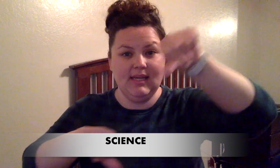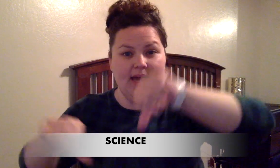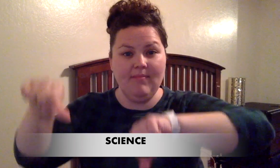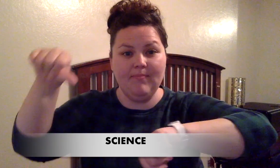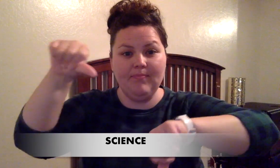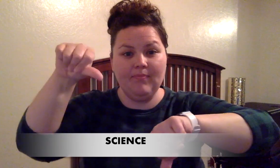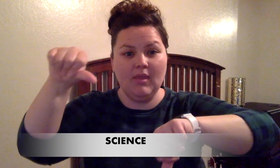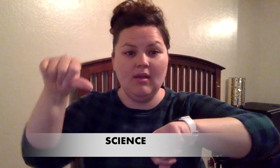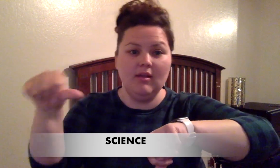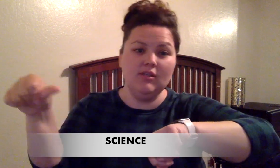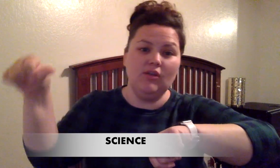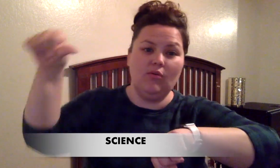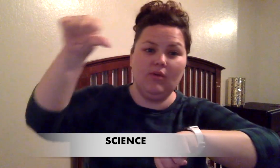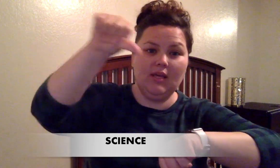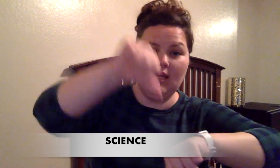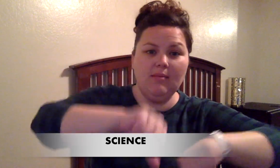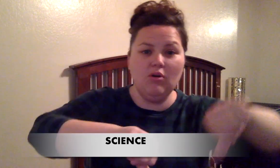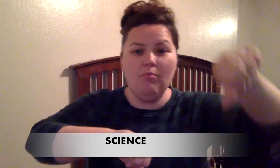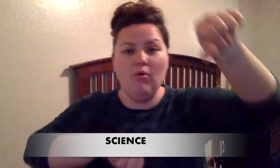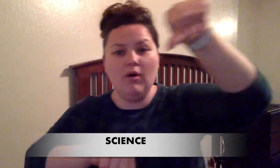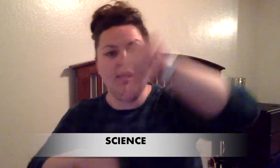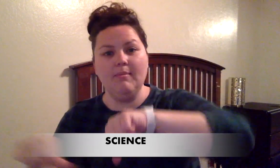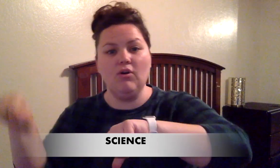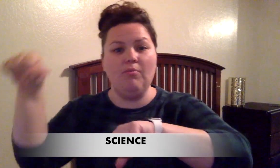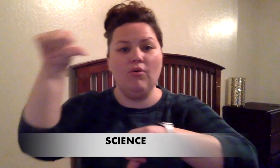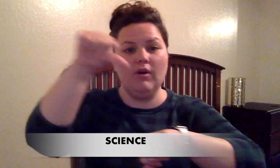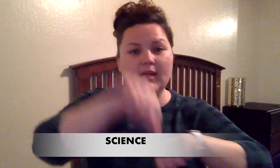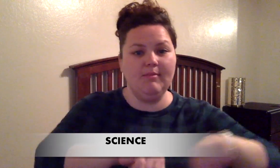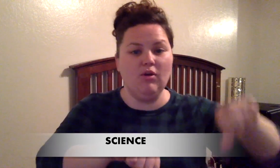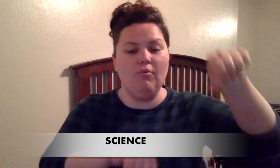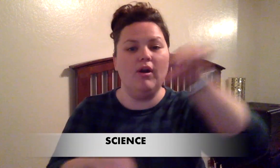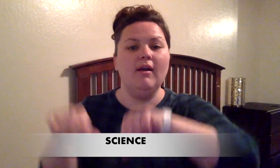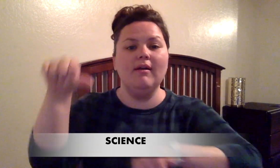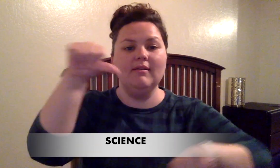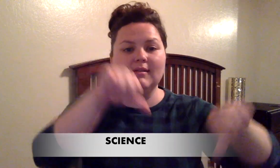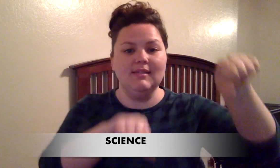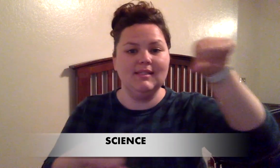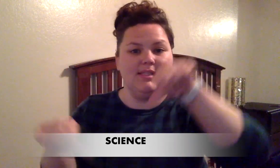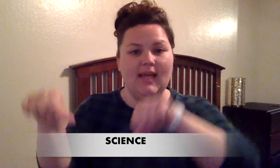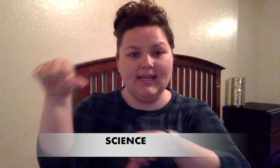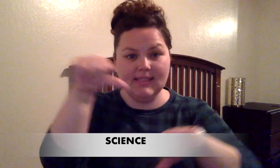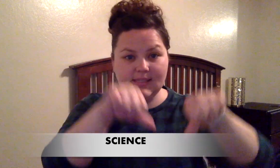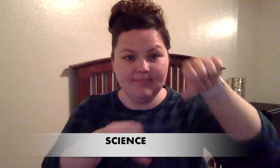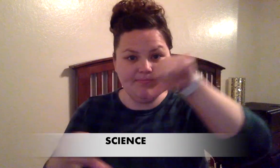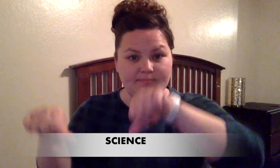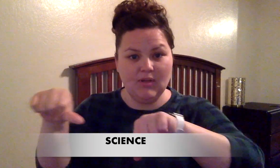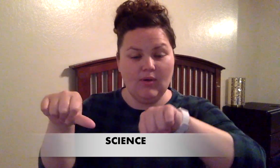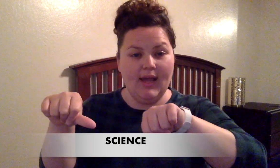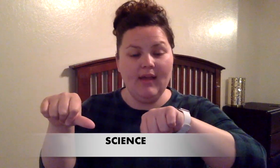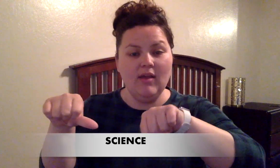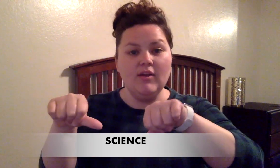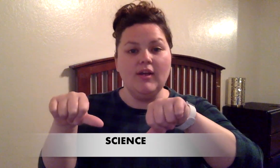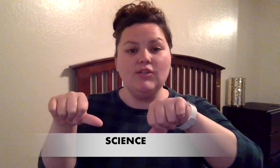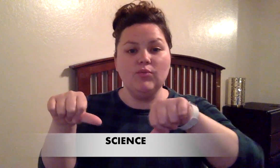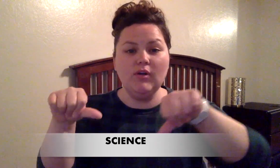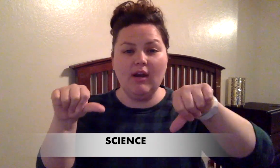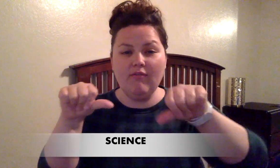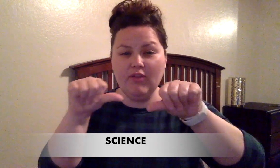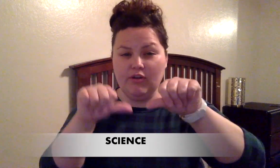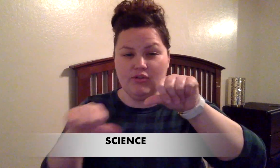okay? So chemical pour, chemical pour, chemical pour. Science, okay? It's real careful that your